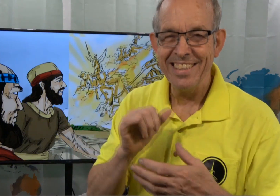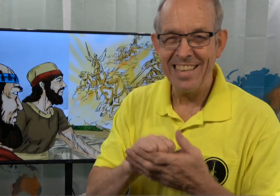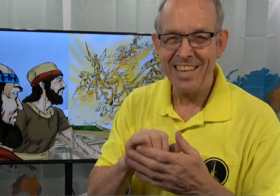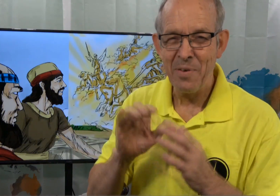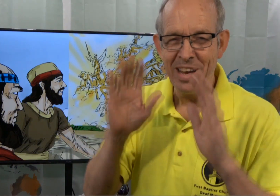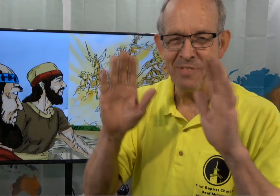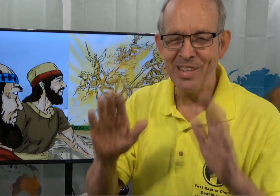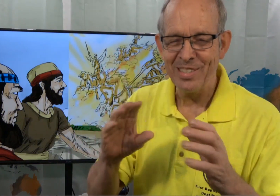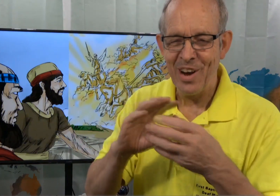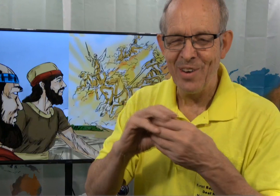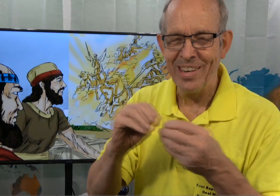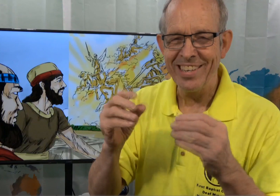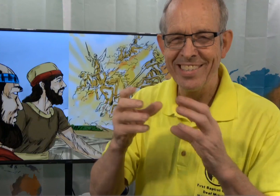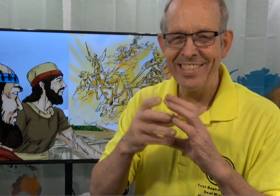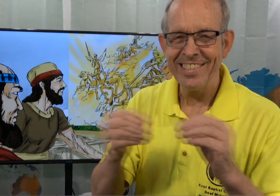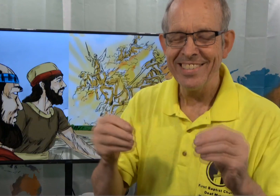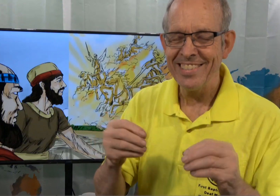That's really for sure.